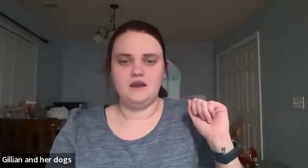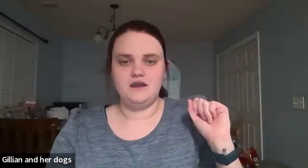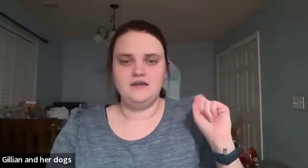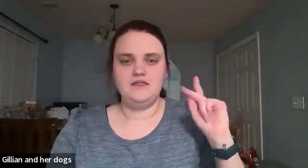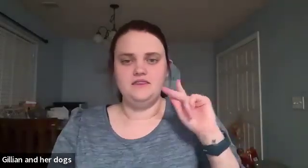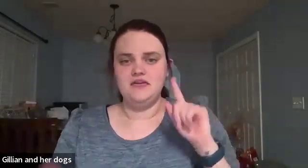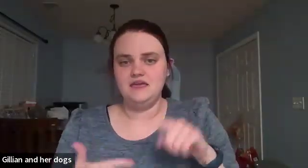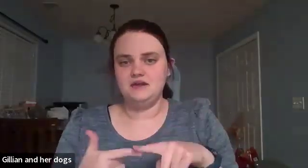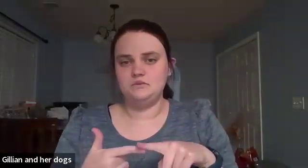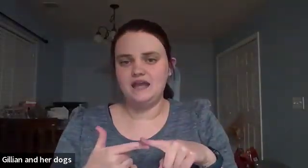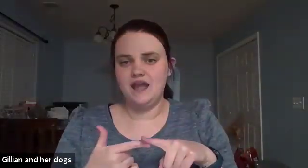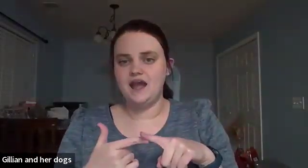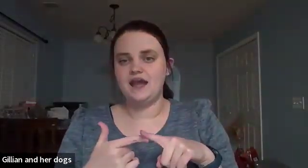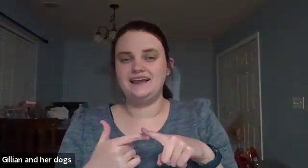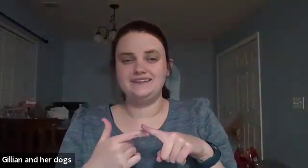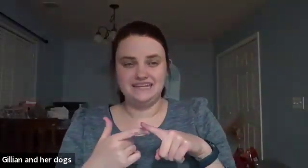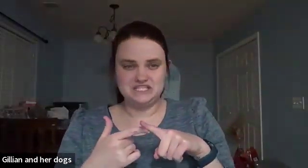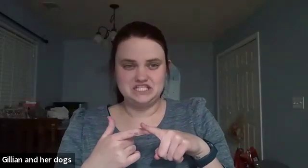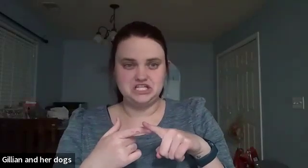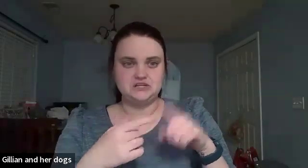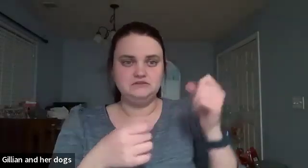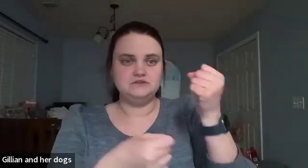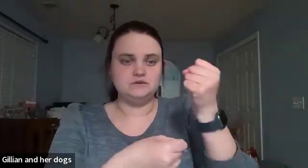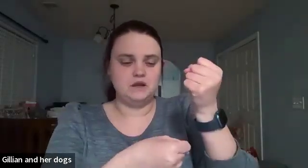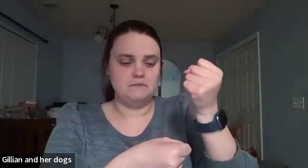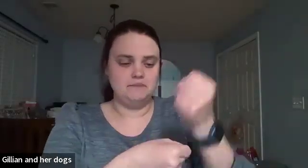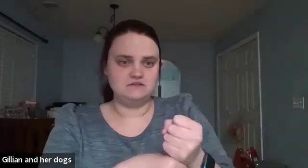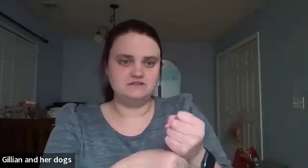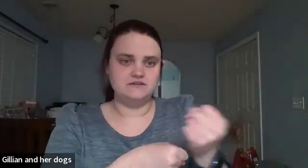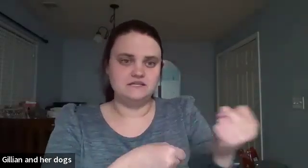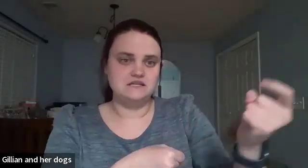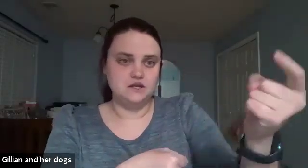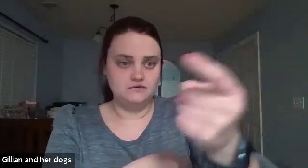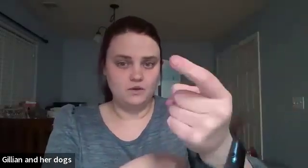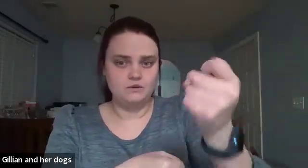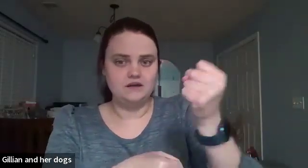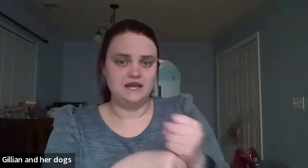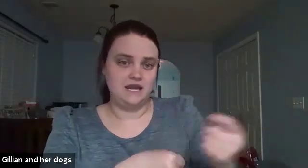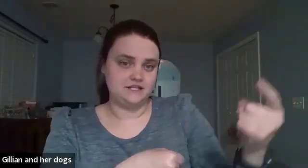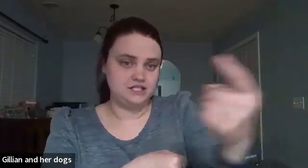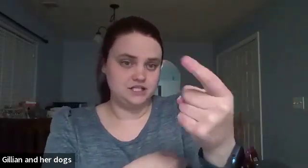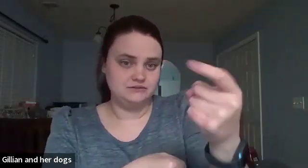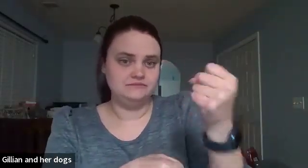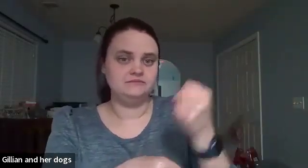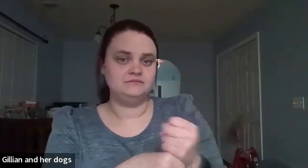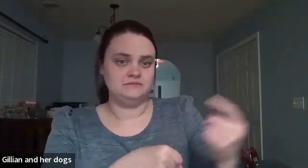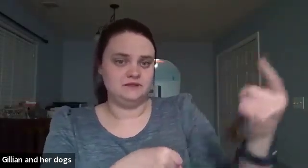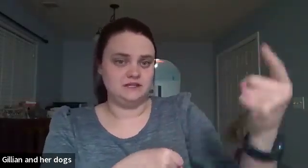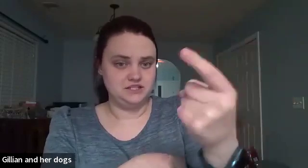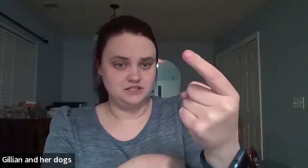Okay. Then we had next year. So we're going to bounce the fist and go forward. Next year. Next